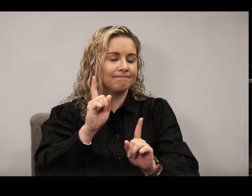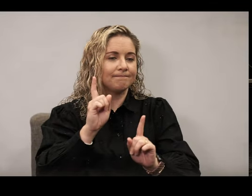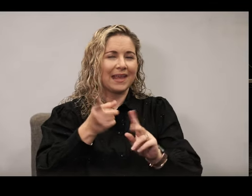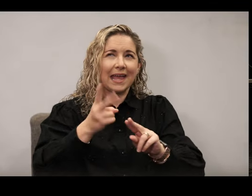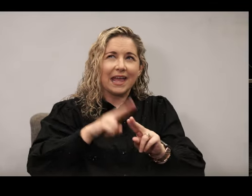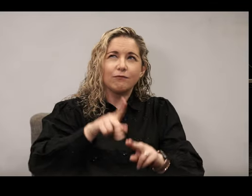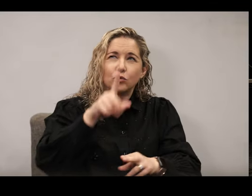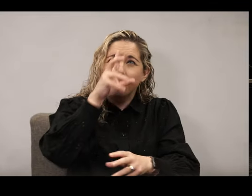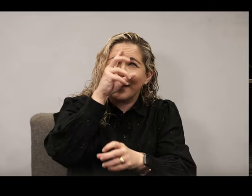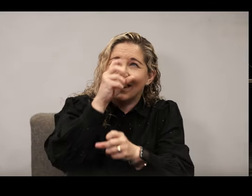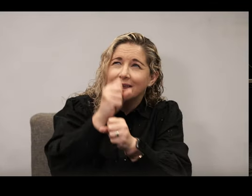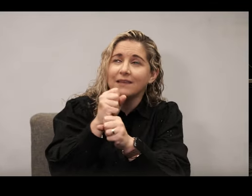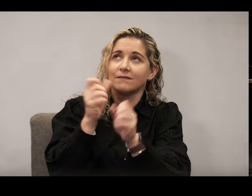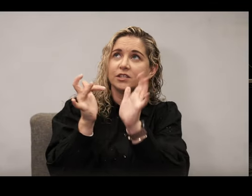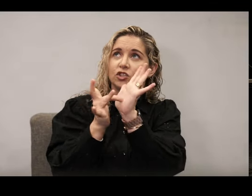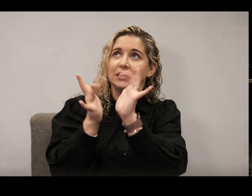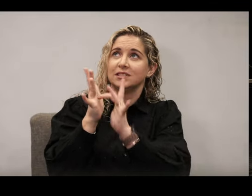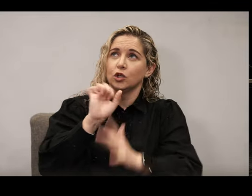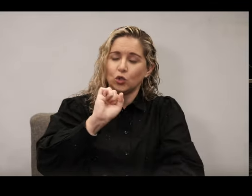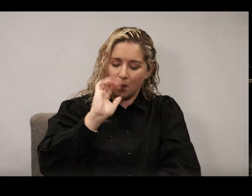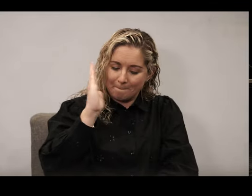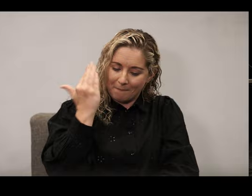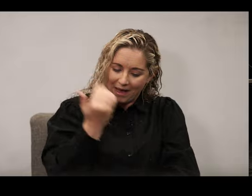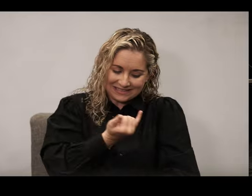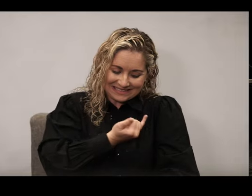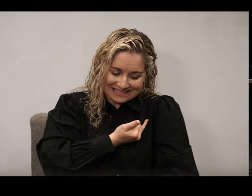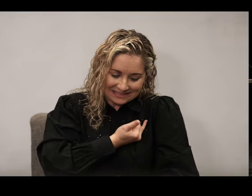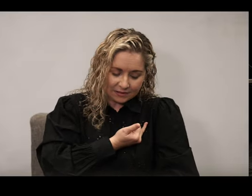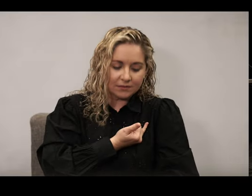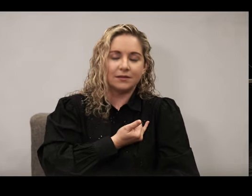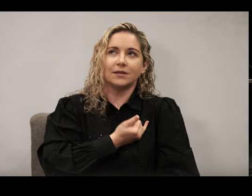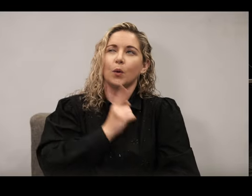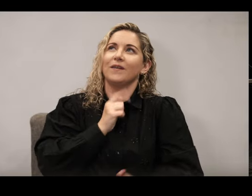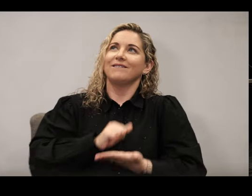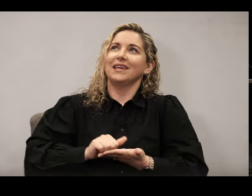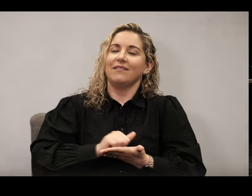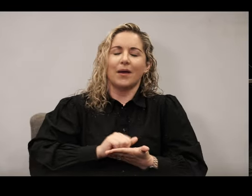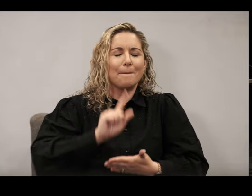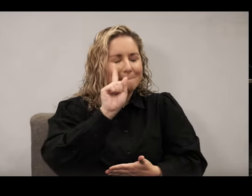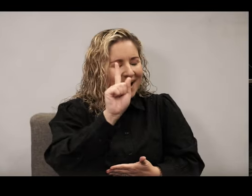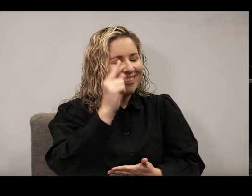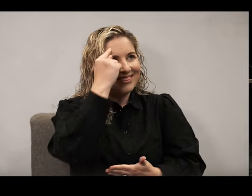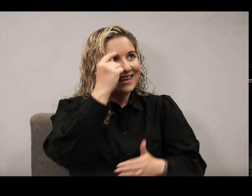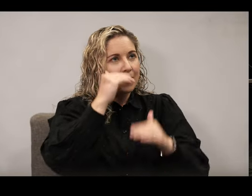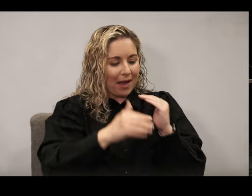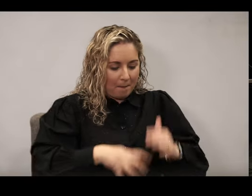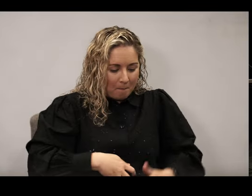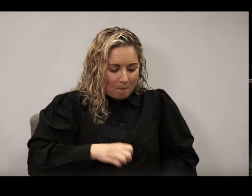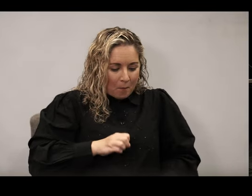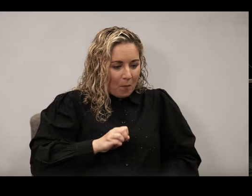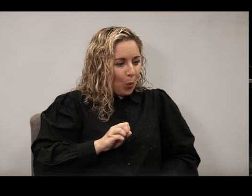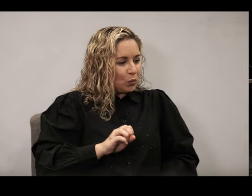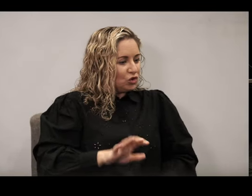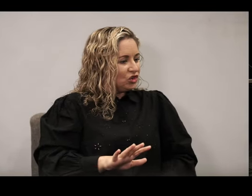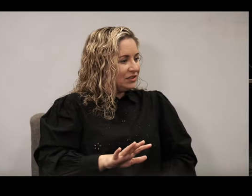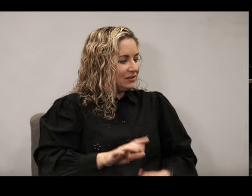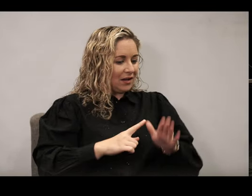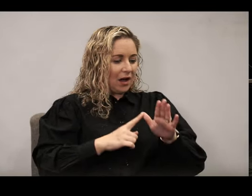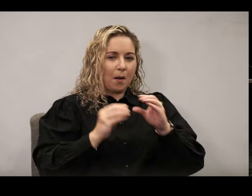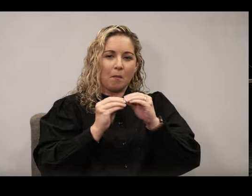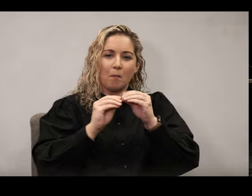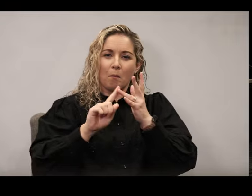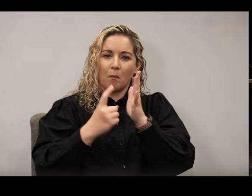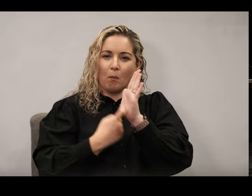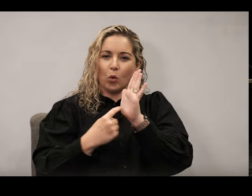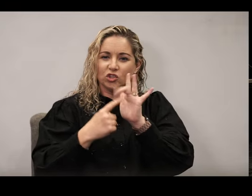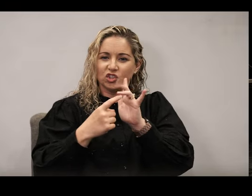trust in Jesus, all of our sins are forgiven by Jesus. But on this issue of abortion, there's crystal clarity. To take any human life is